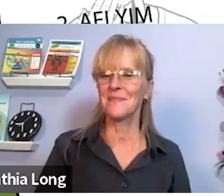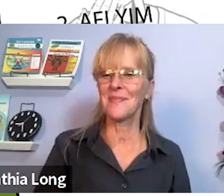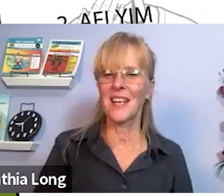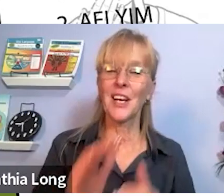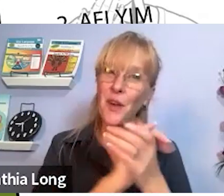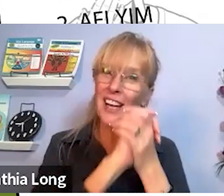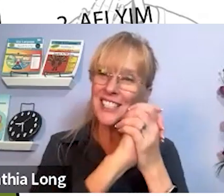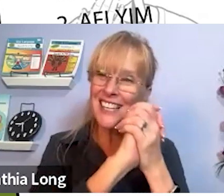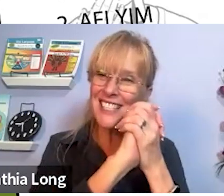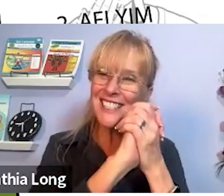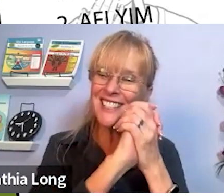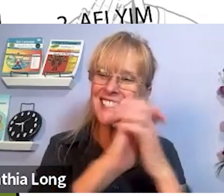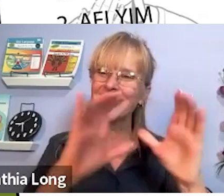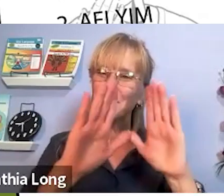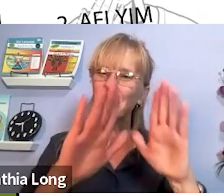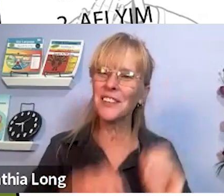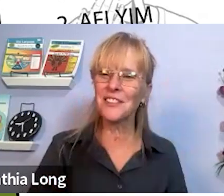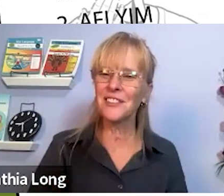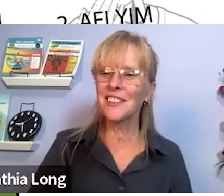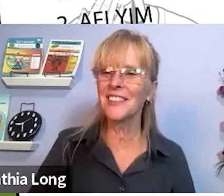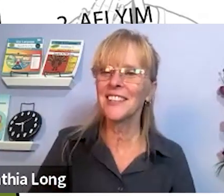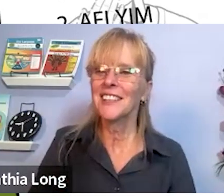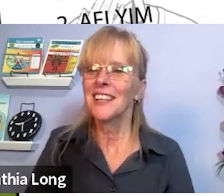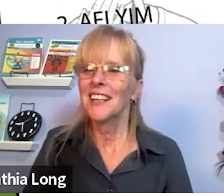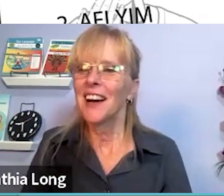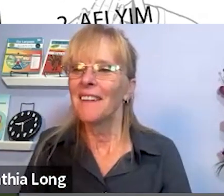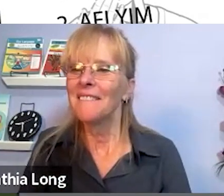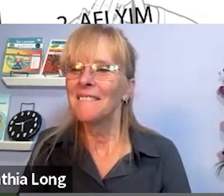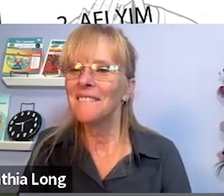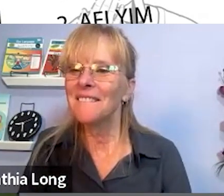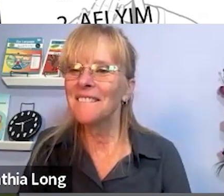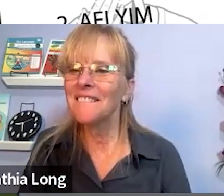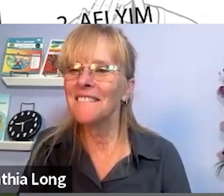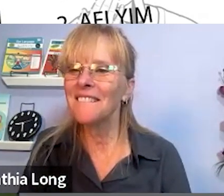friends. Congratulations, you did wonderful.